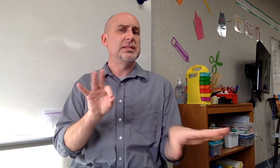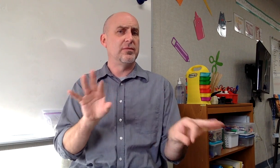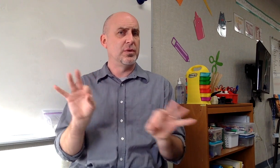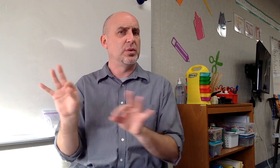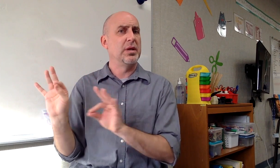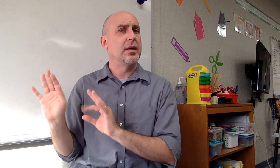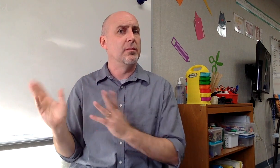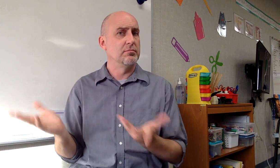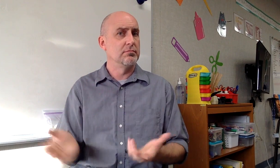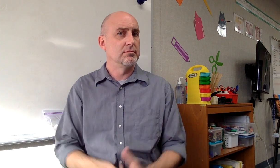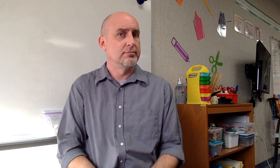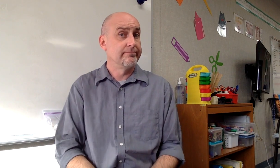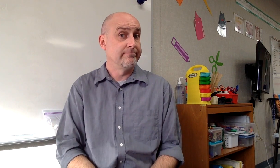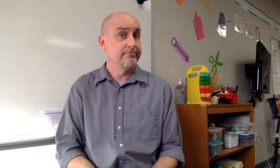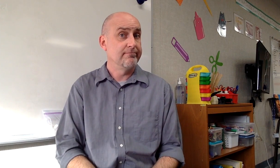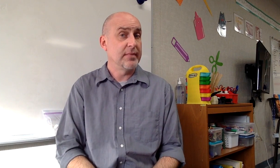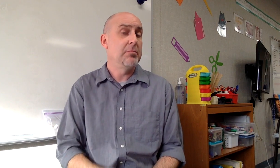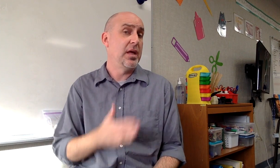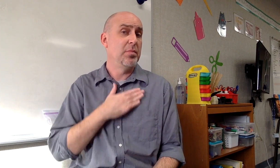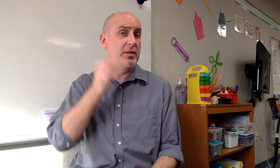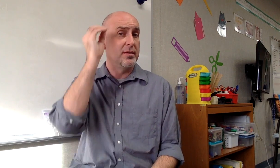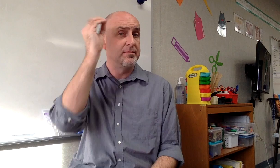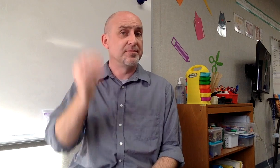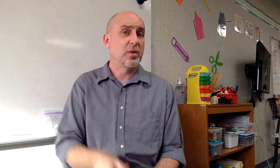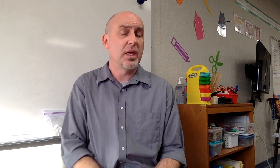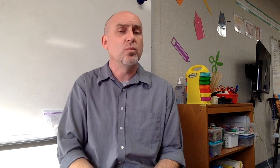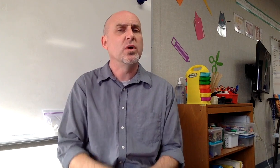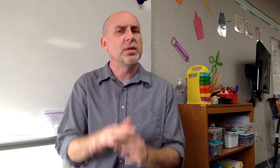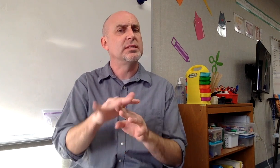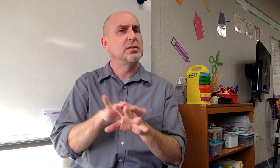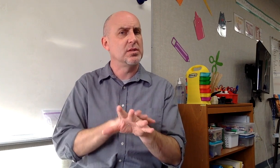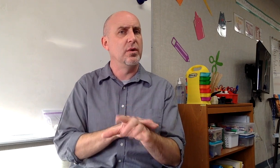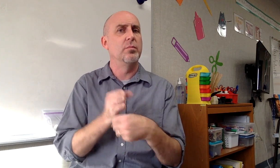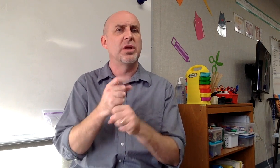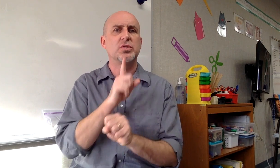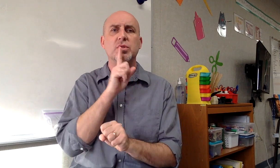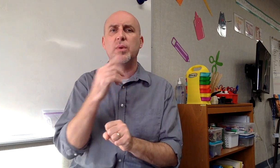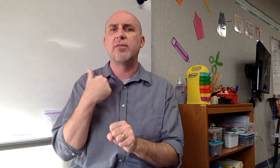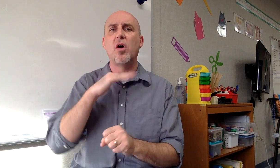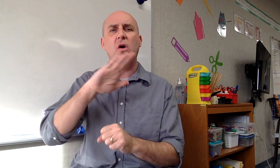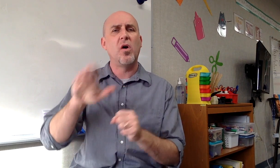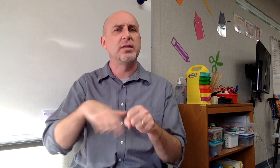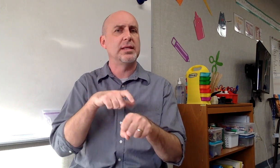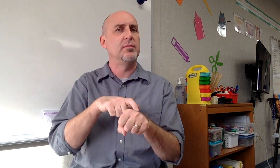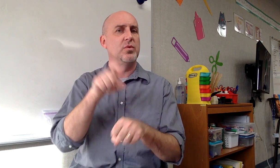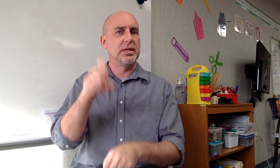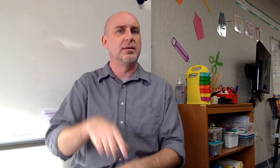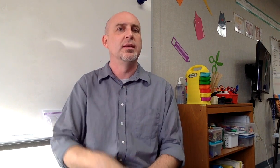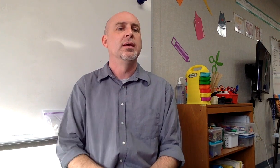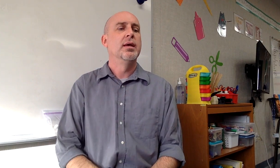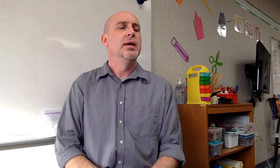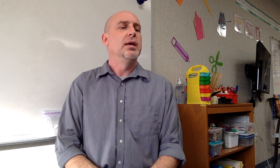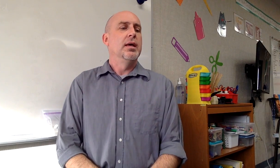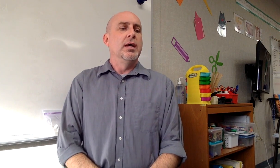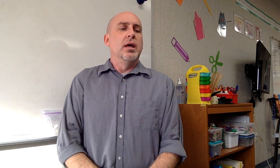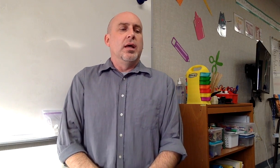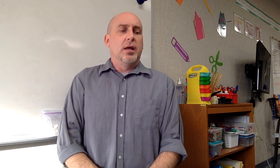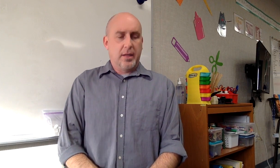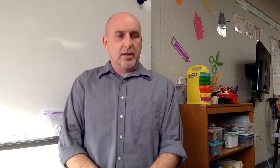for you to pick up, in my opinion. Okay, we'll go nice and slow. Make sure that you have all the time you need. All